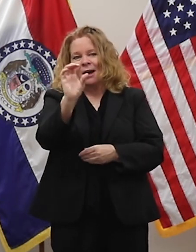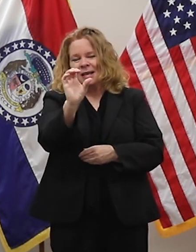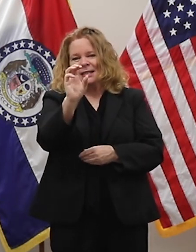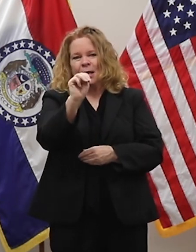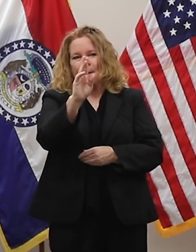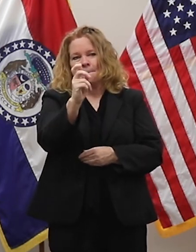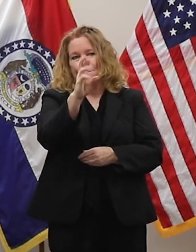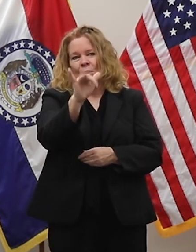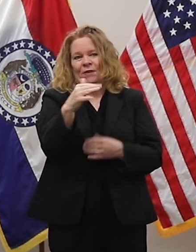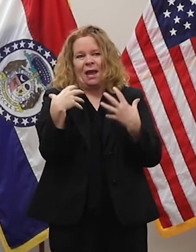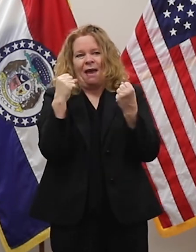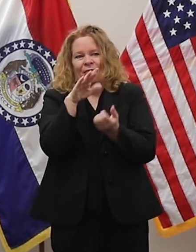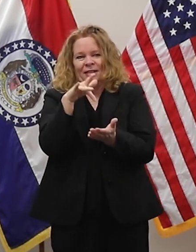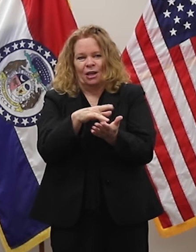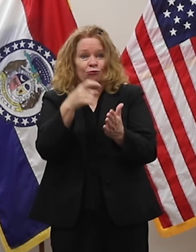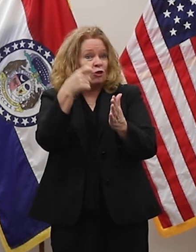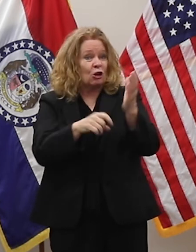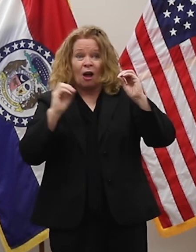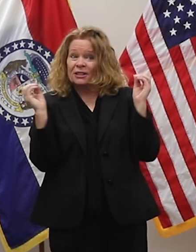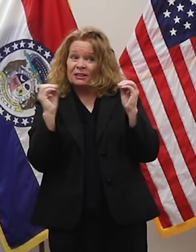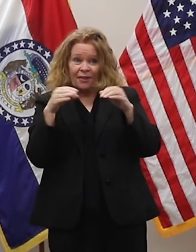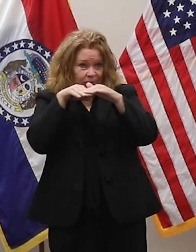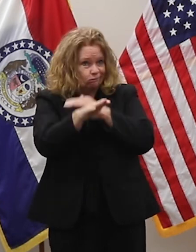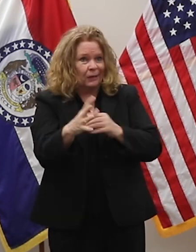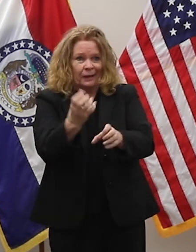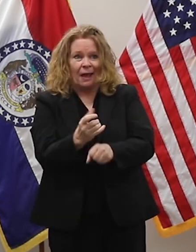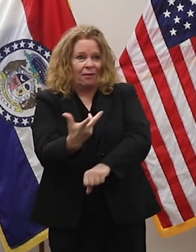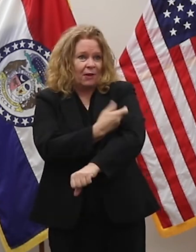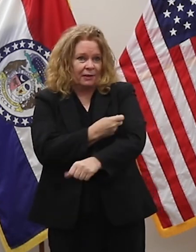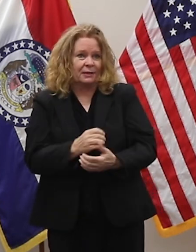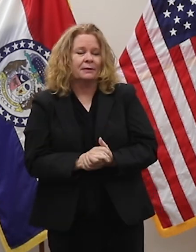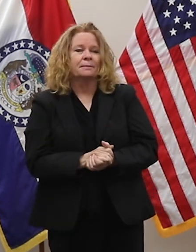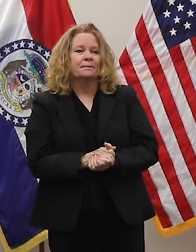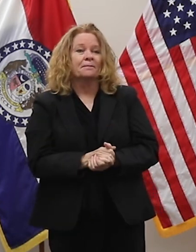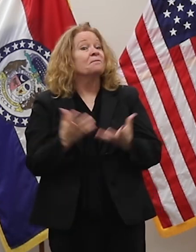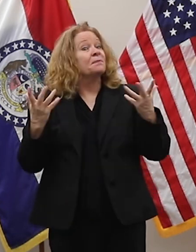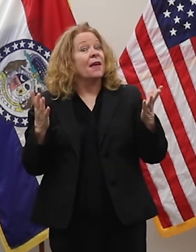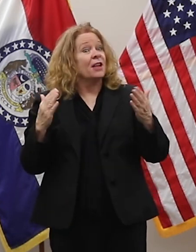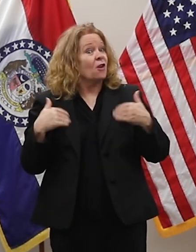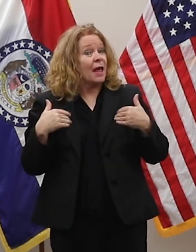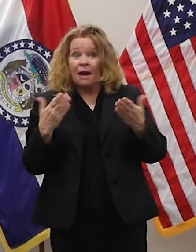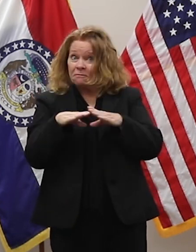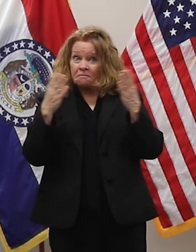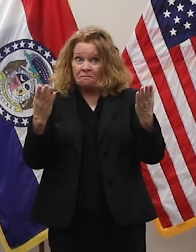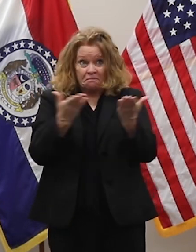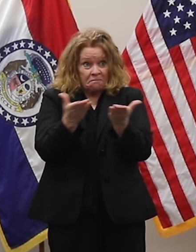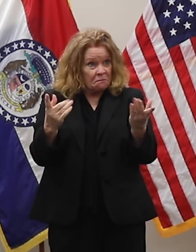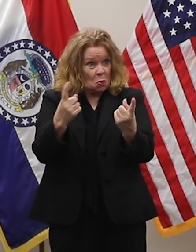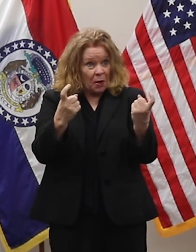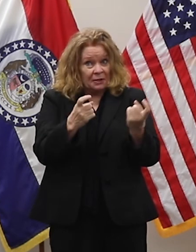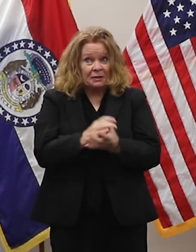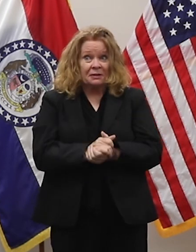Center. There's no cost associated with getting these vaccines. That's all I have, and I'd be glad to answer any questions.